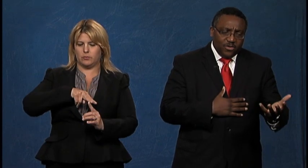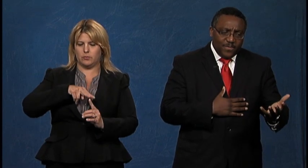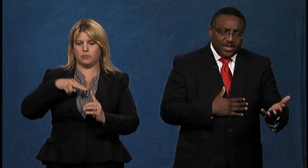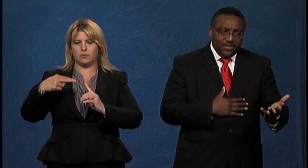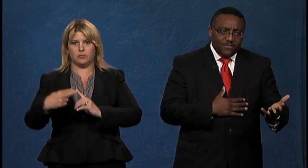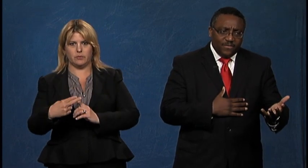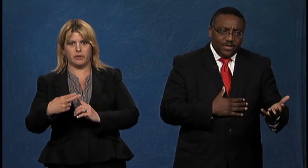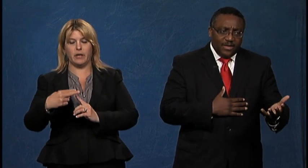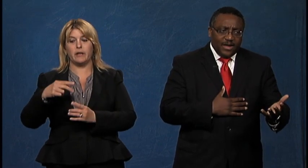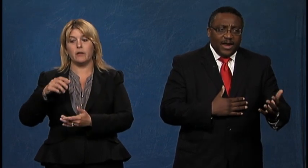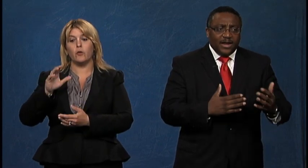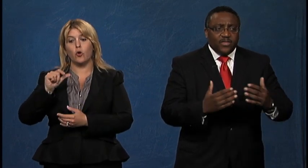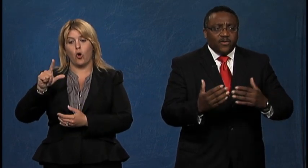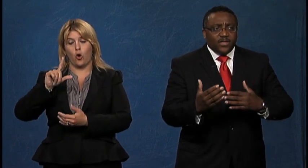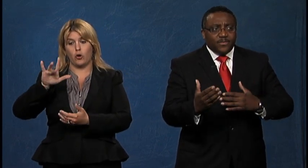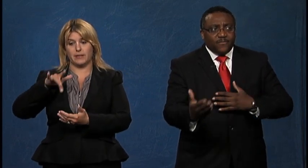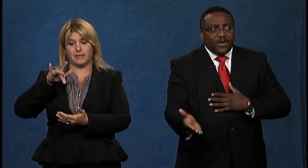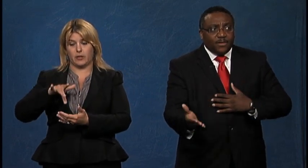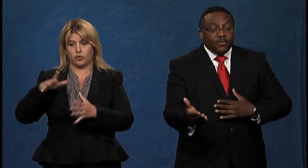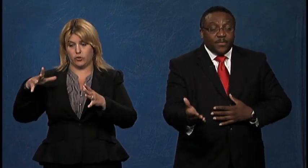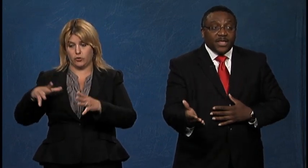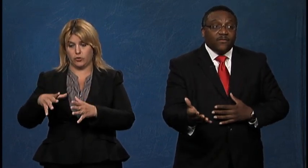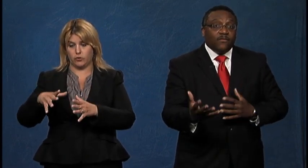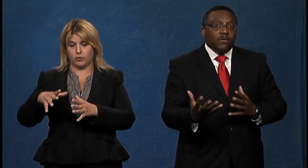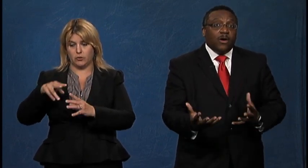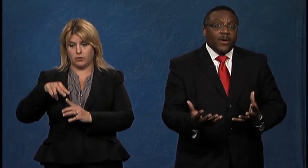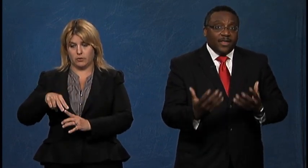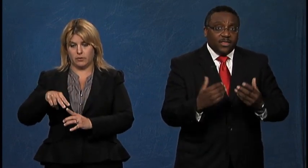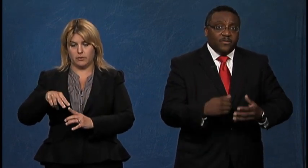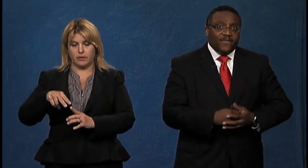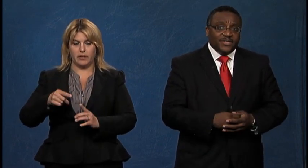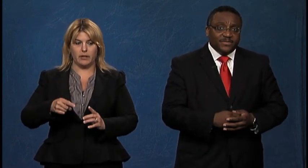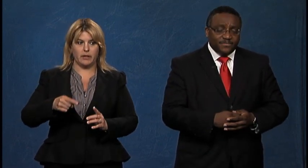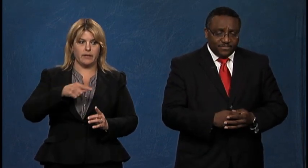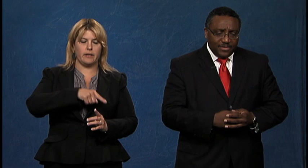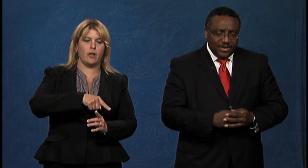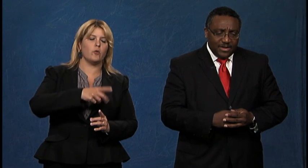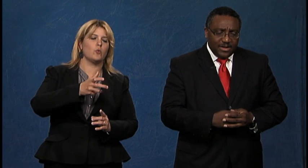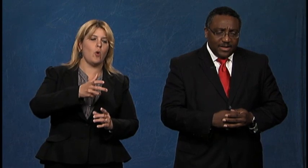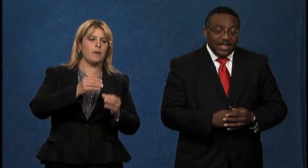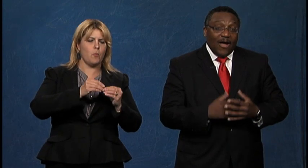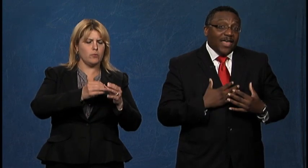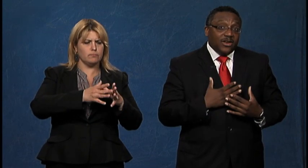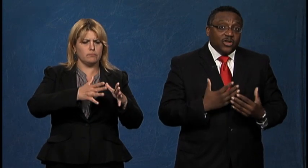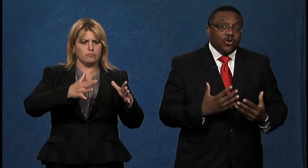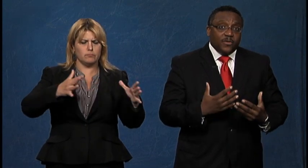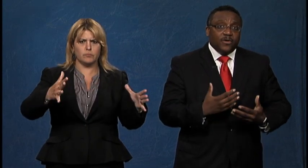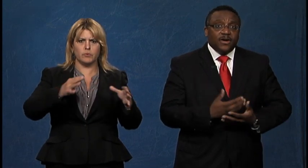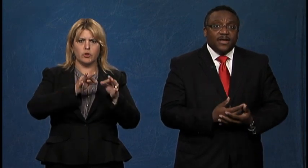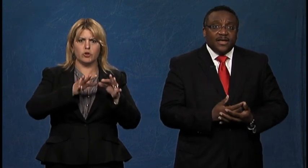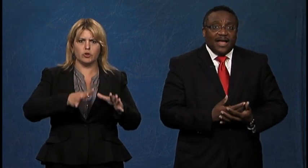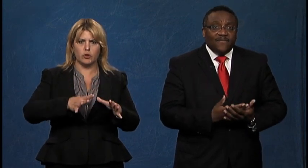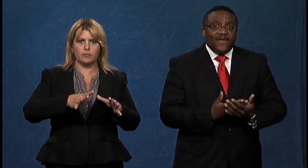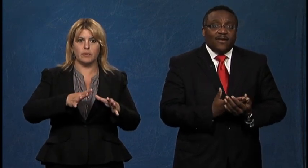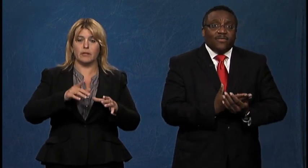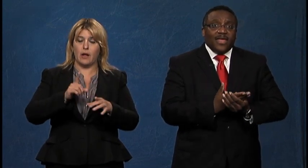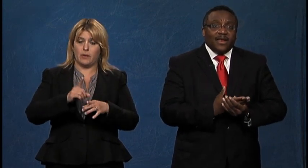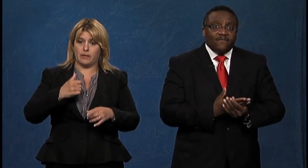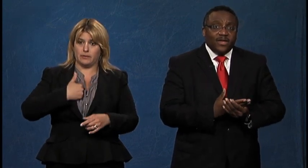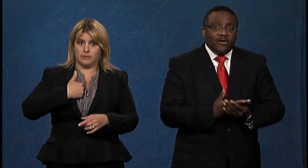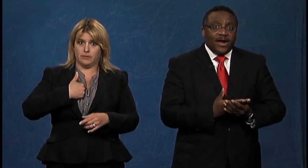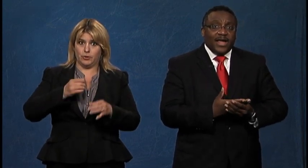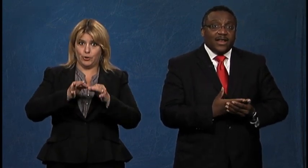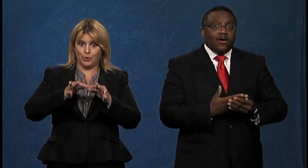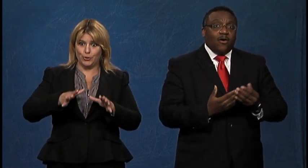center perspective, and the other is the perspective of growing the profession. Now, as an interpreter, I found